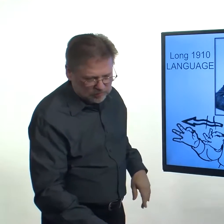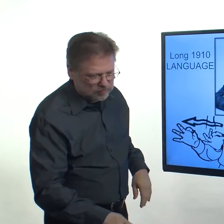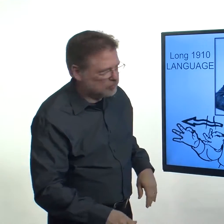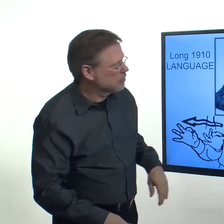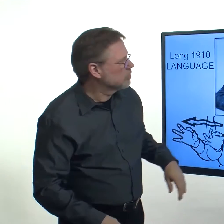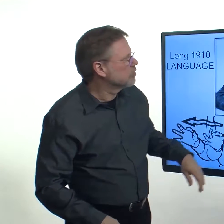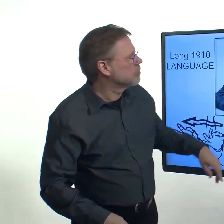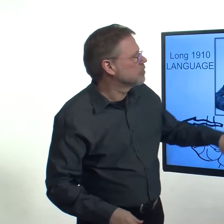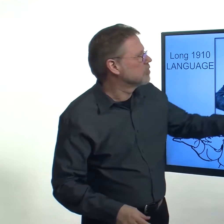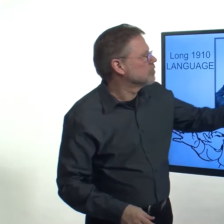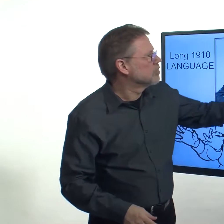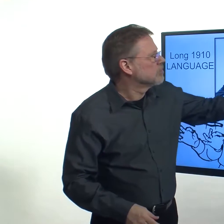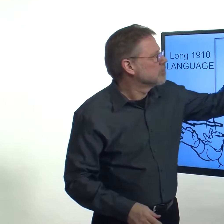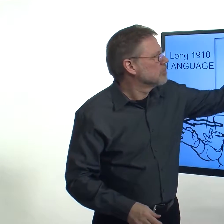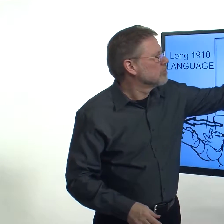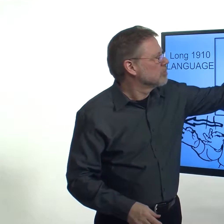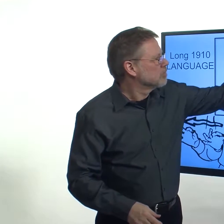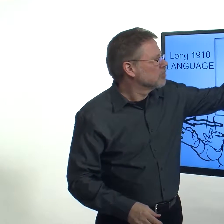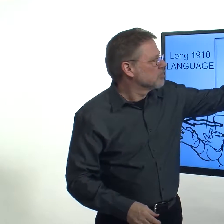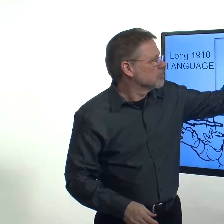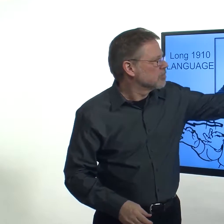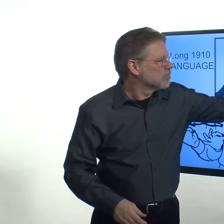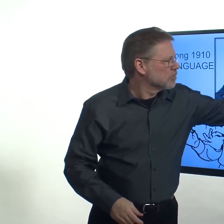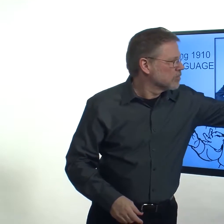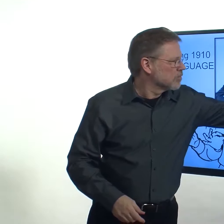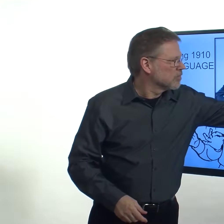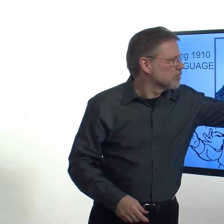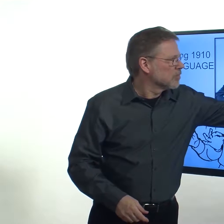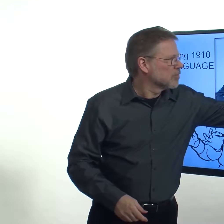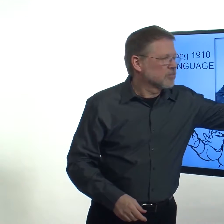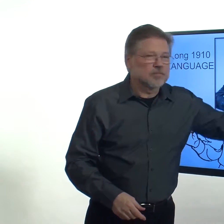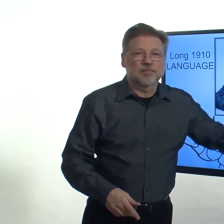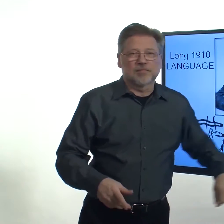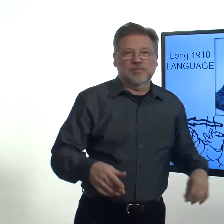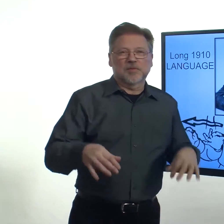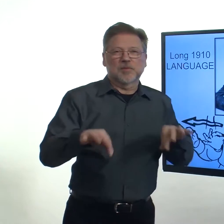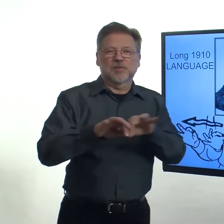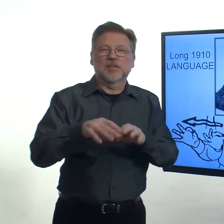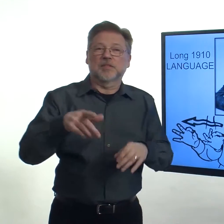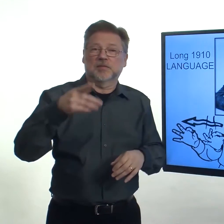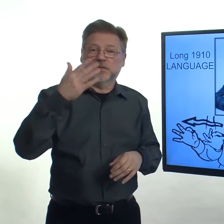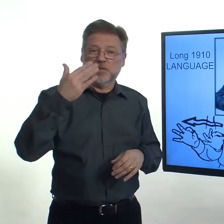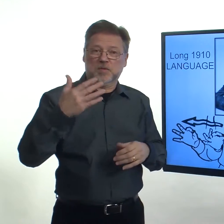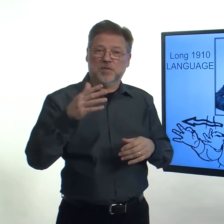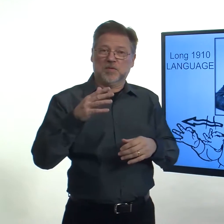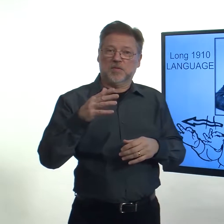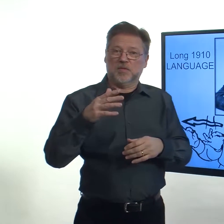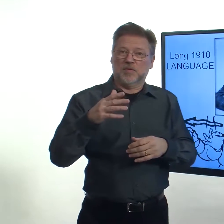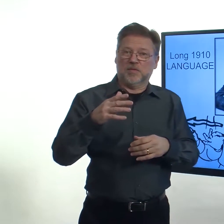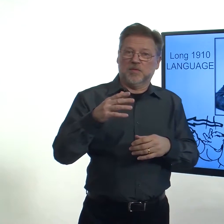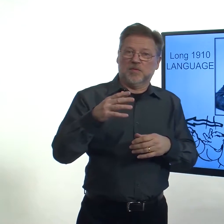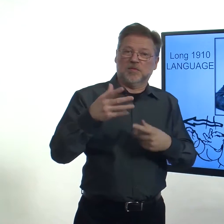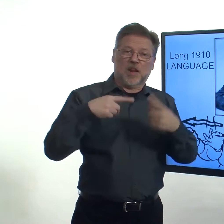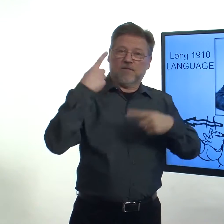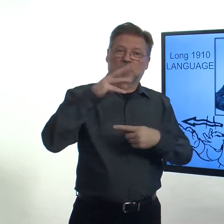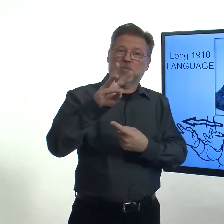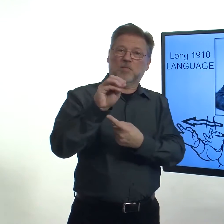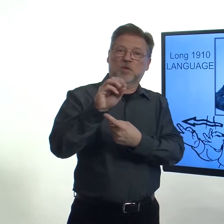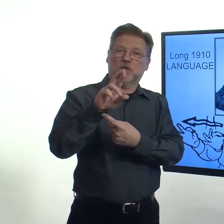image. The NAD's 1983 publication has this hand shape in the entry for word. You'll need to know the sign